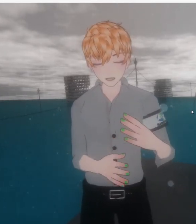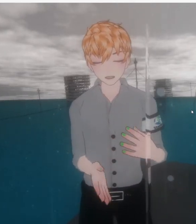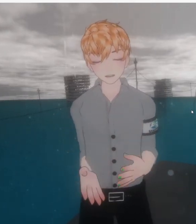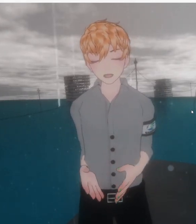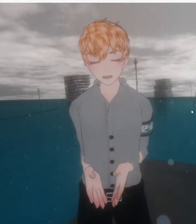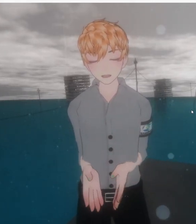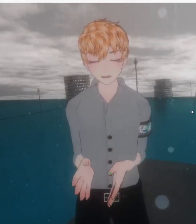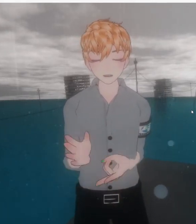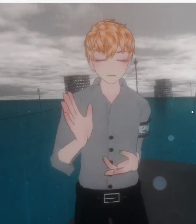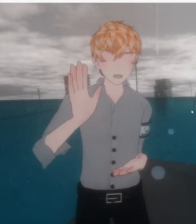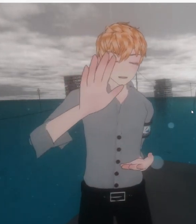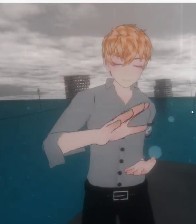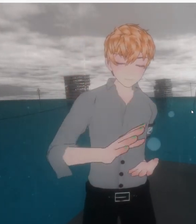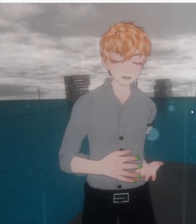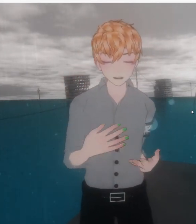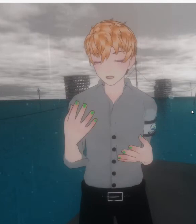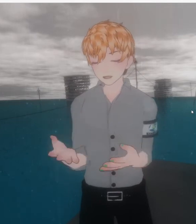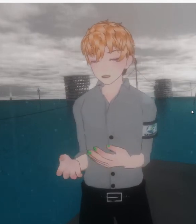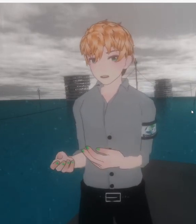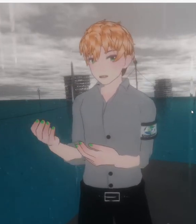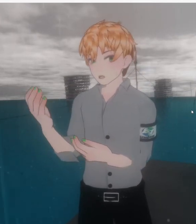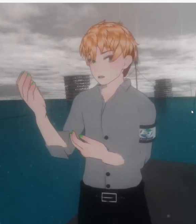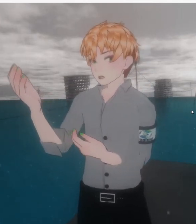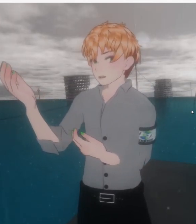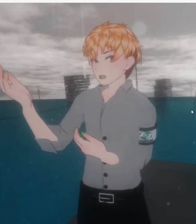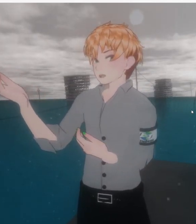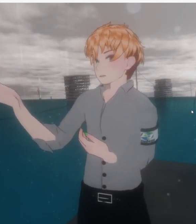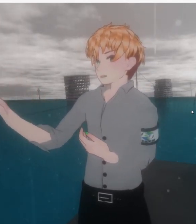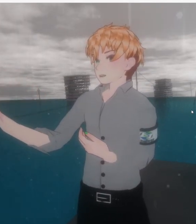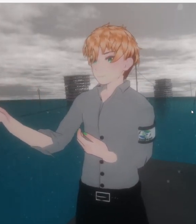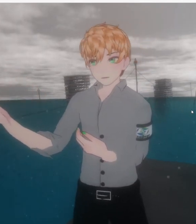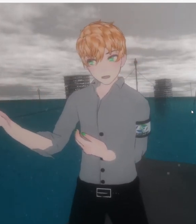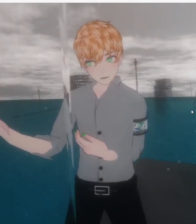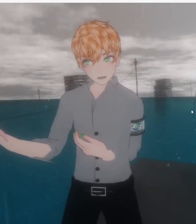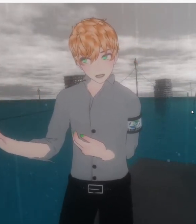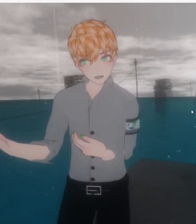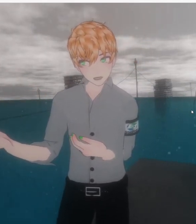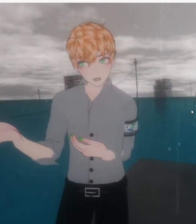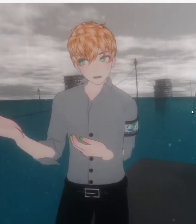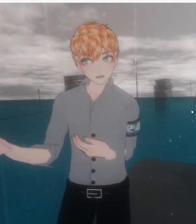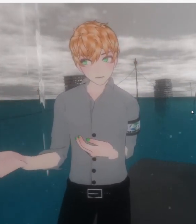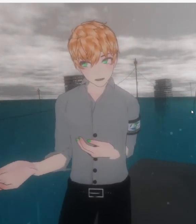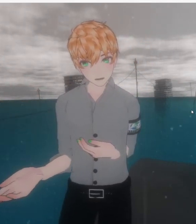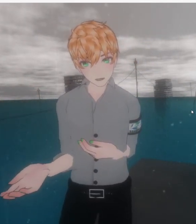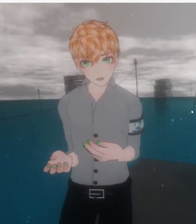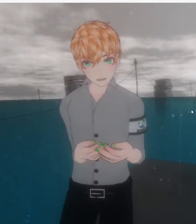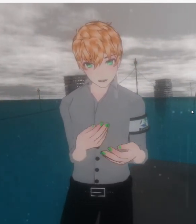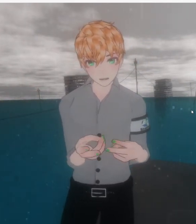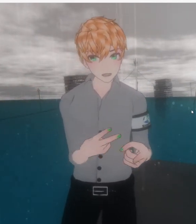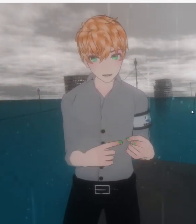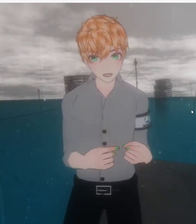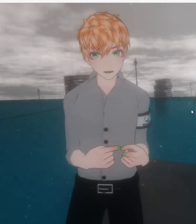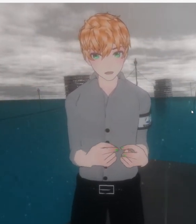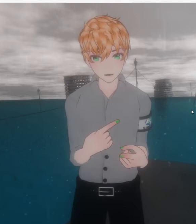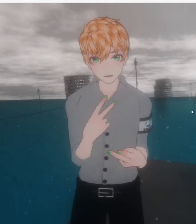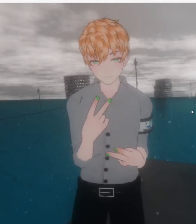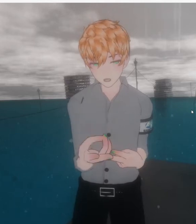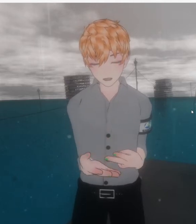signing at the same time. That's another thing that I have to get over when I am like meeting people, like meeting mutes and like signing with them while I'm